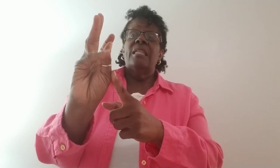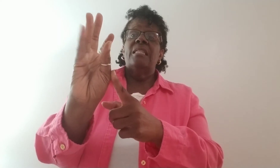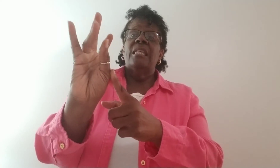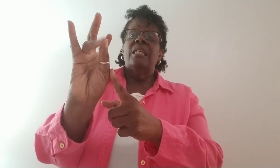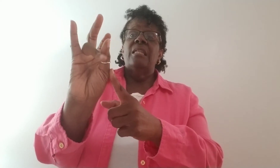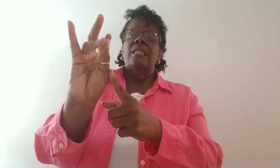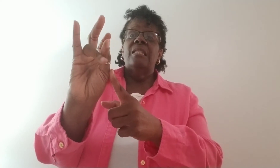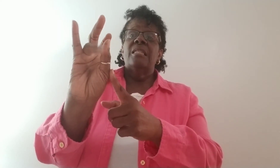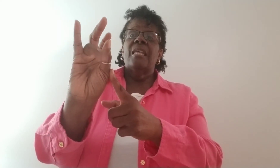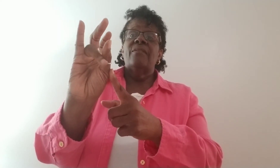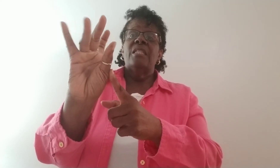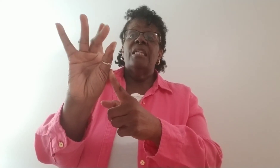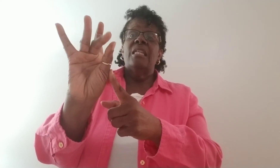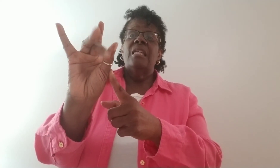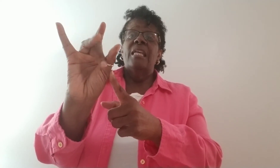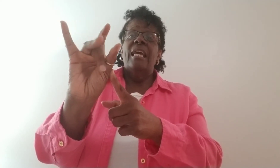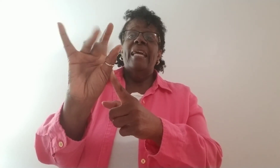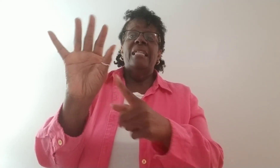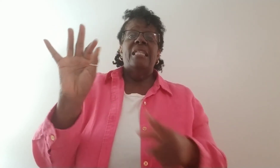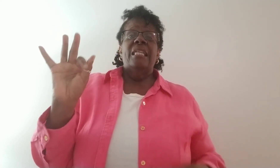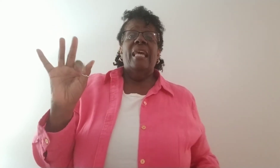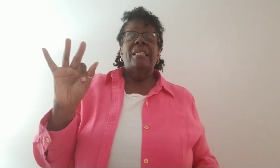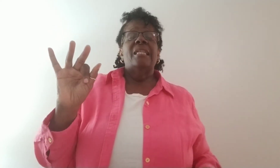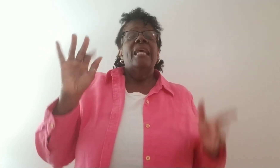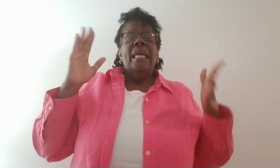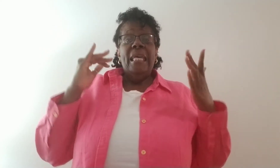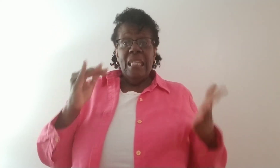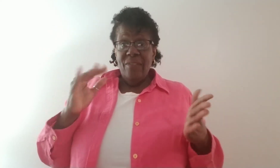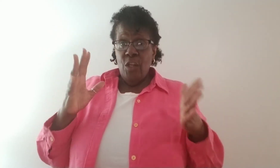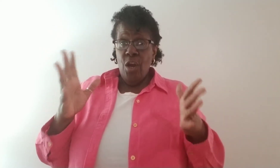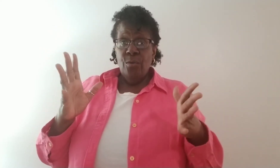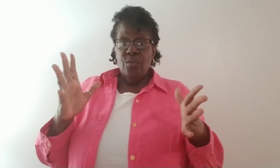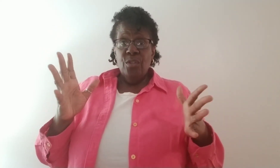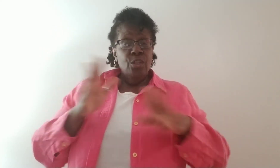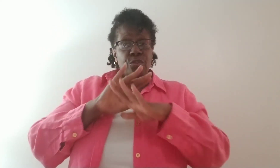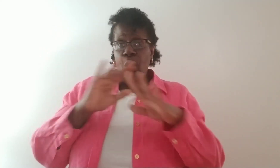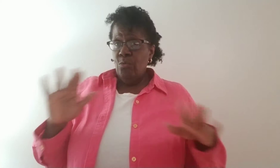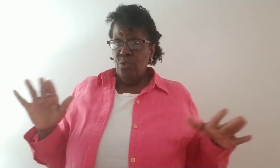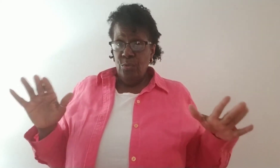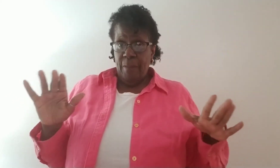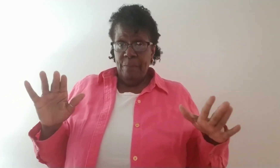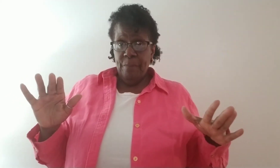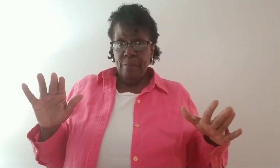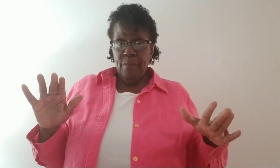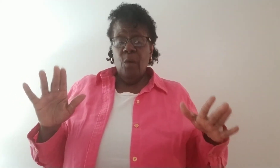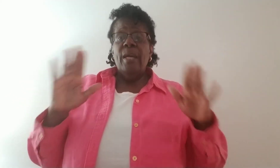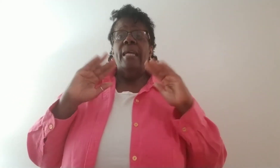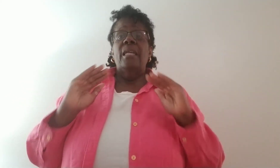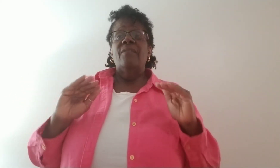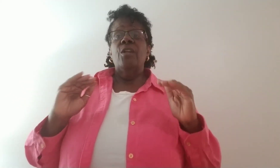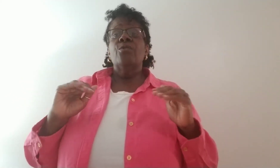16, 17, 18, 19. If it hurts, don't do it, okay? If it hurts, don't